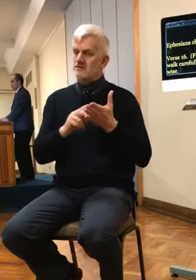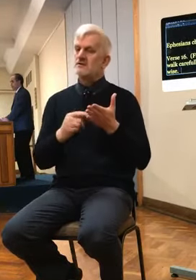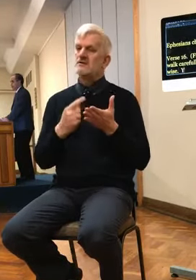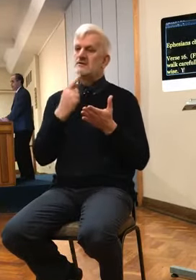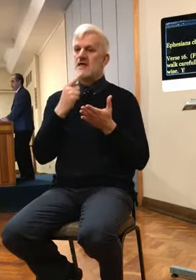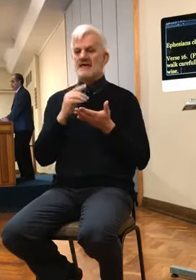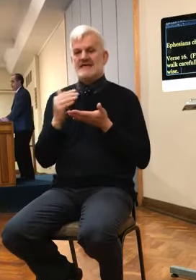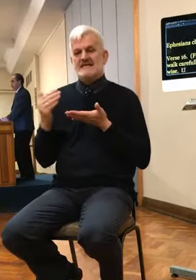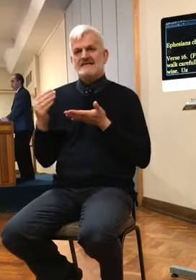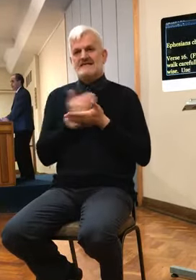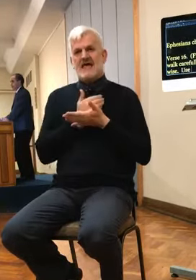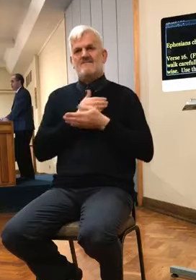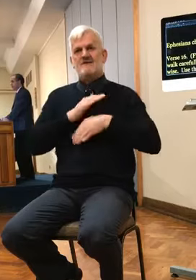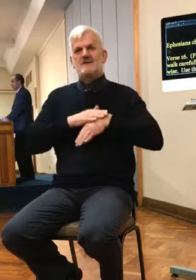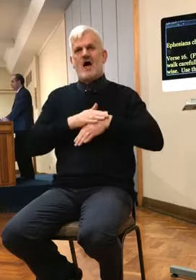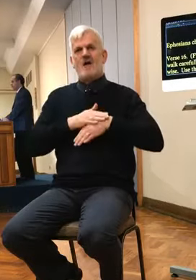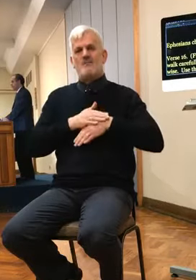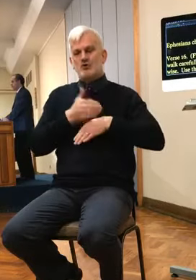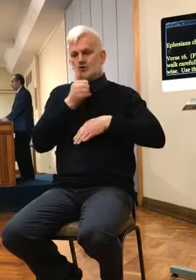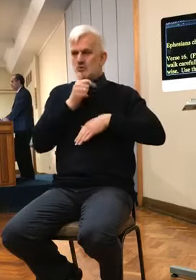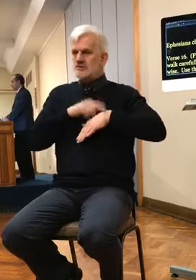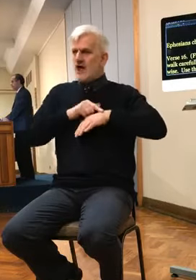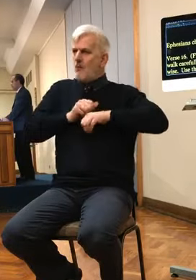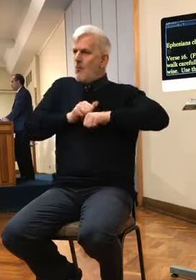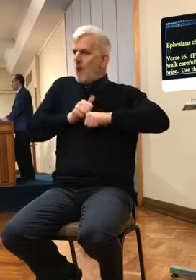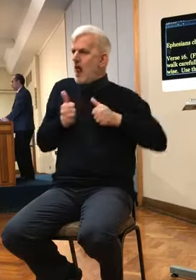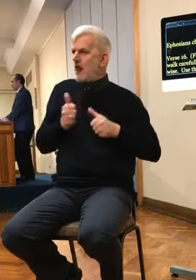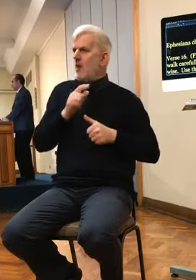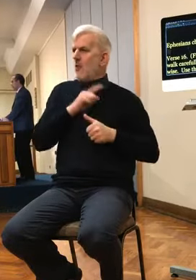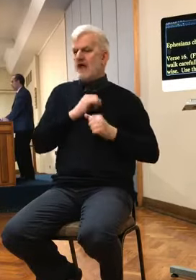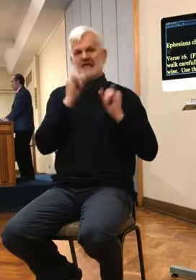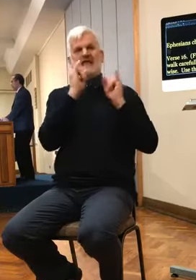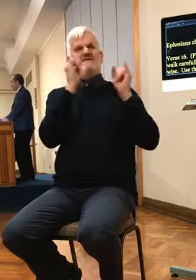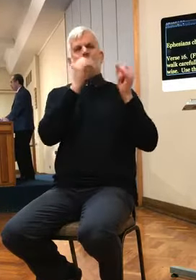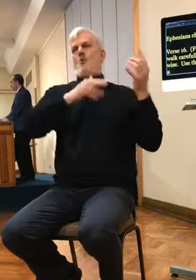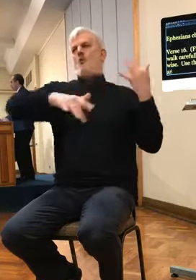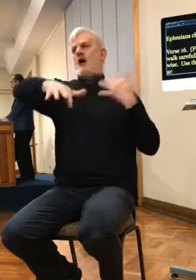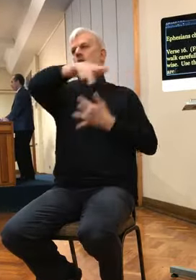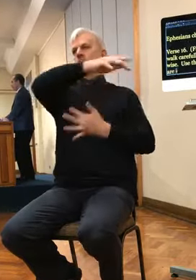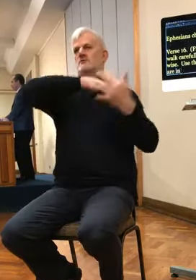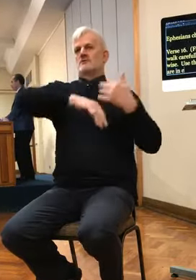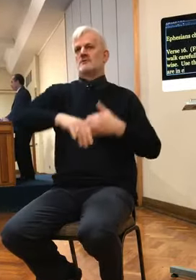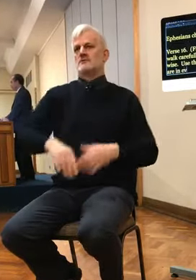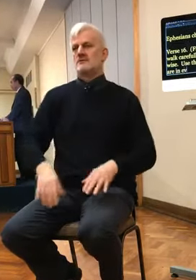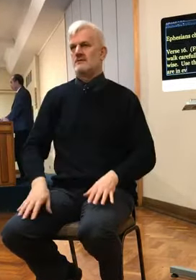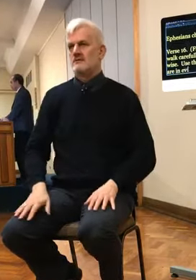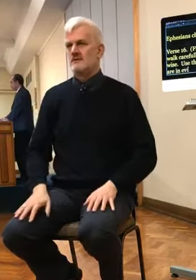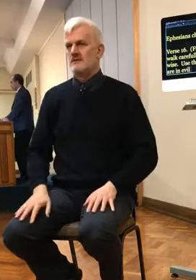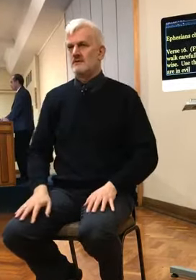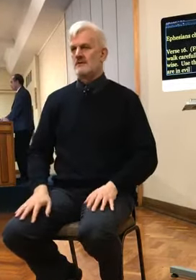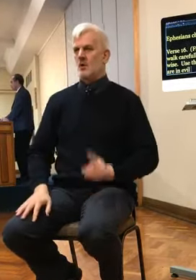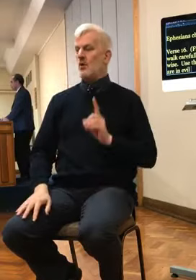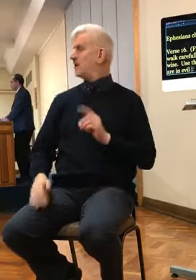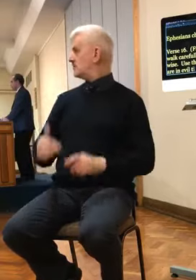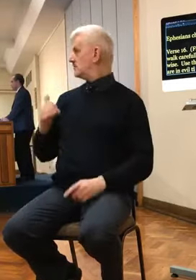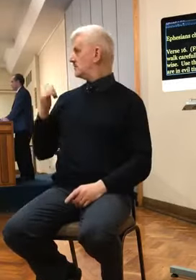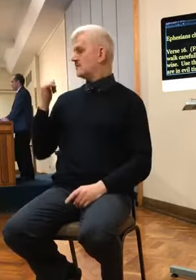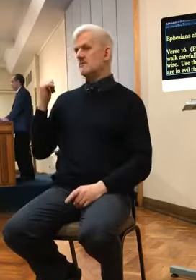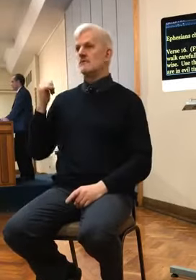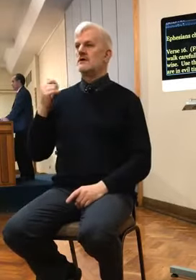evil. So my subject tonight is every opportunity